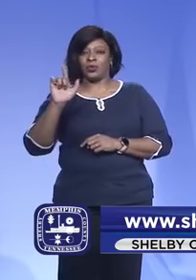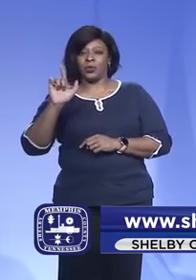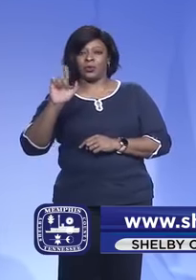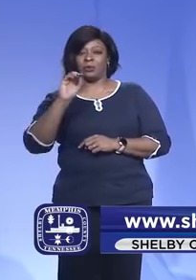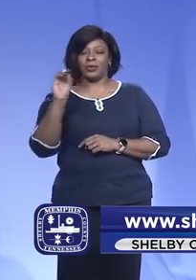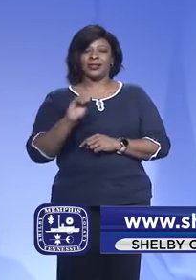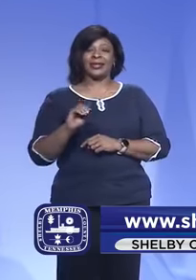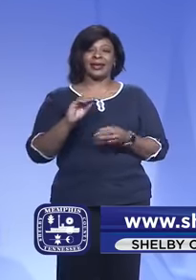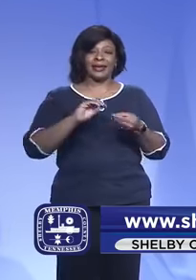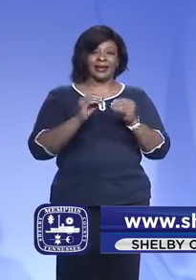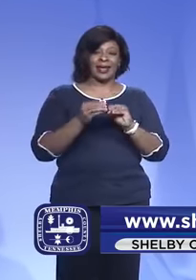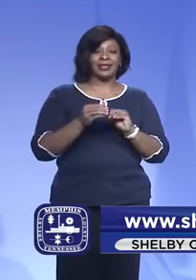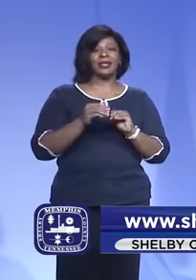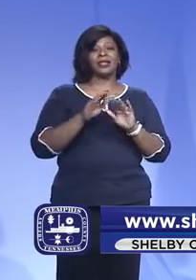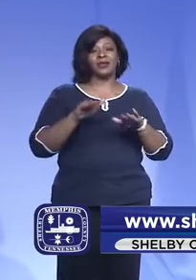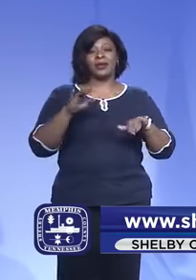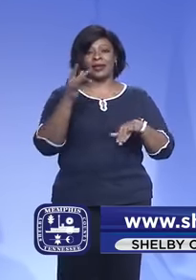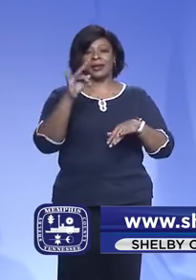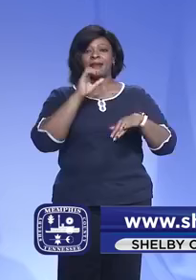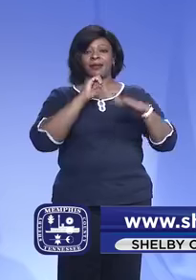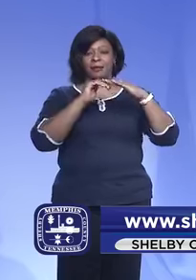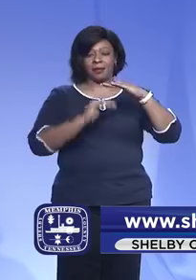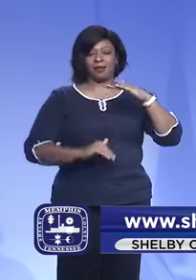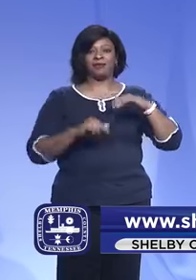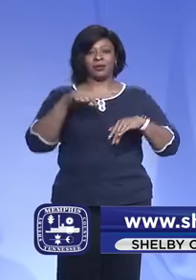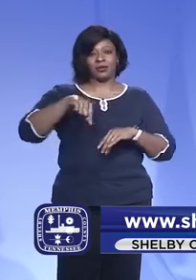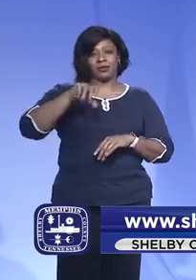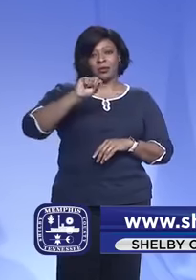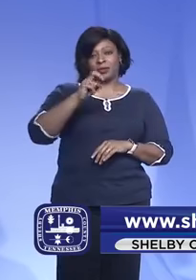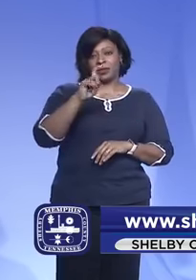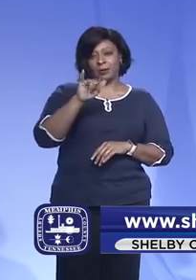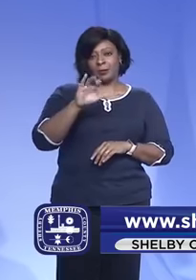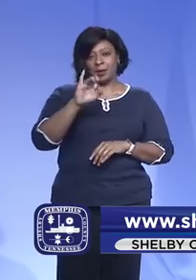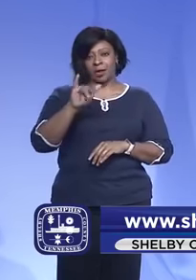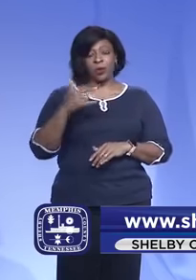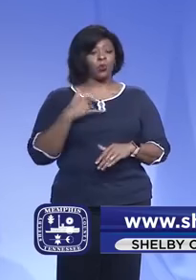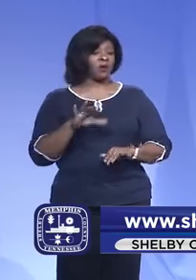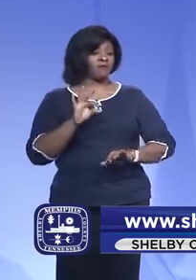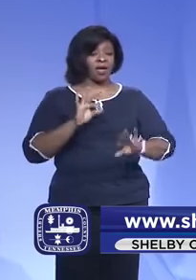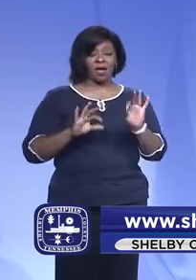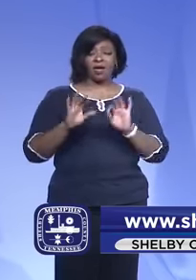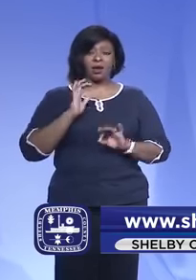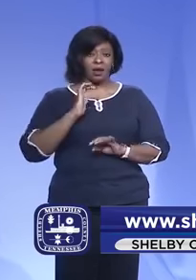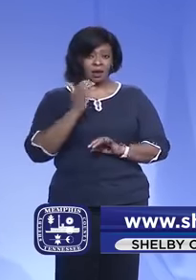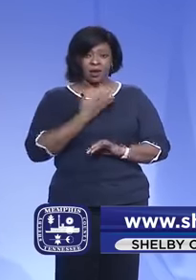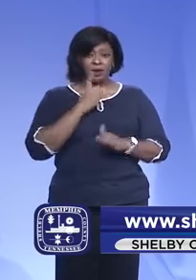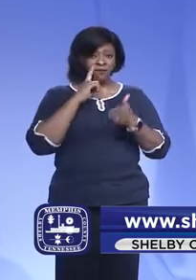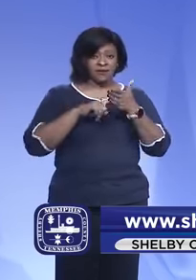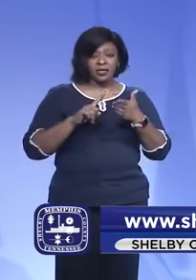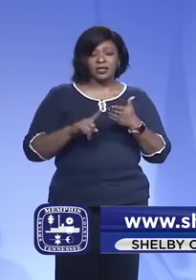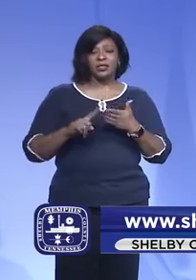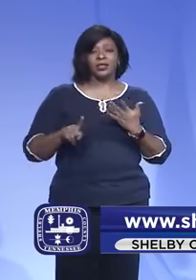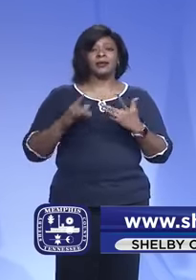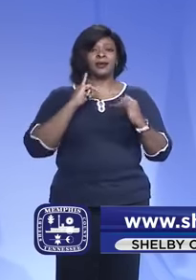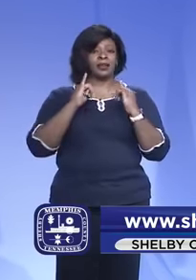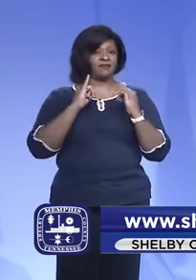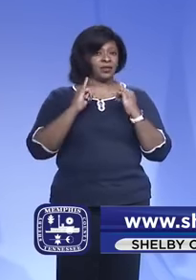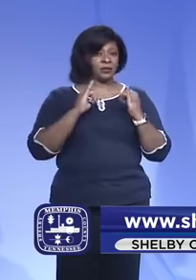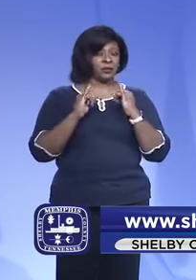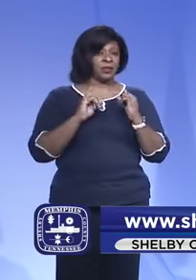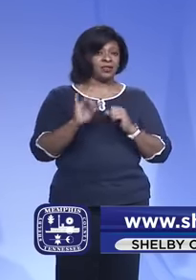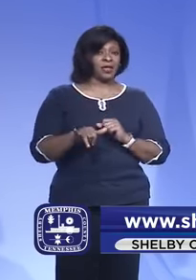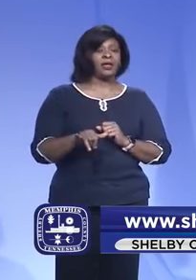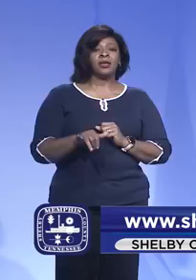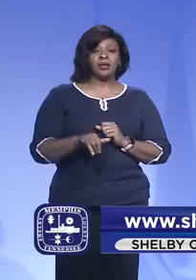per day among school-age children in Shelby County. What we are finding in our investigations and interviews is